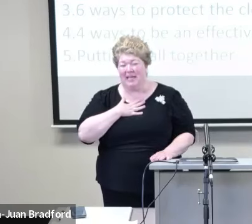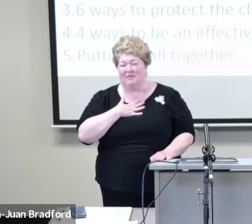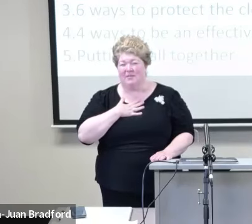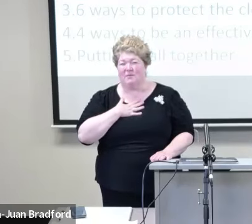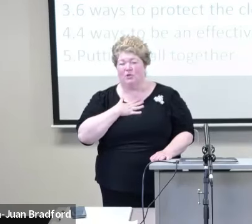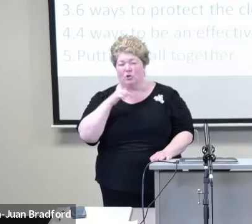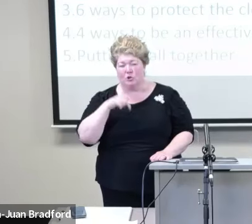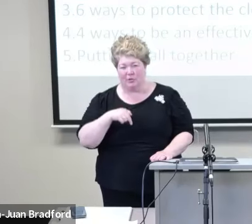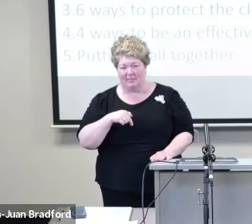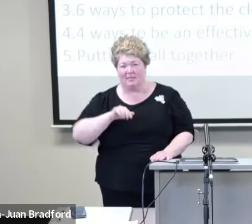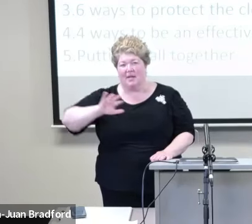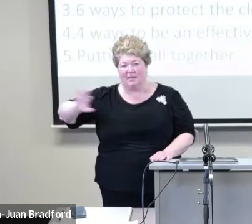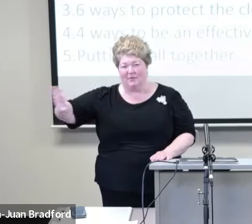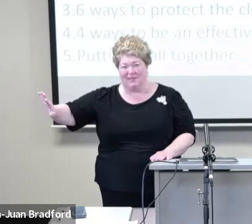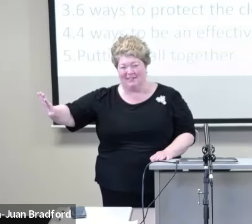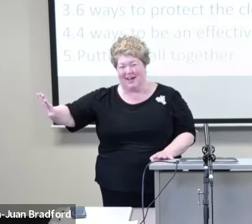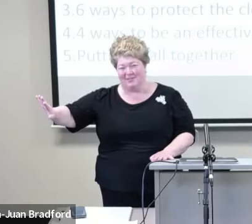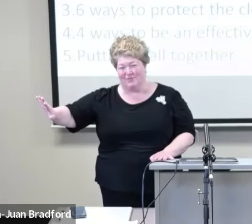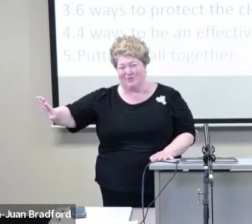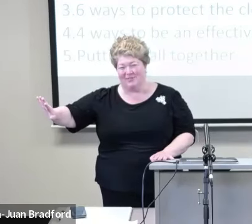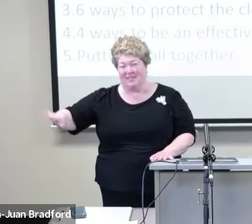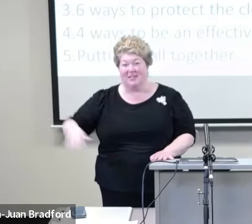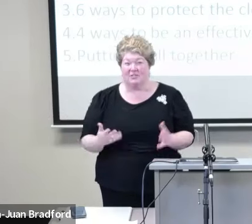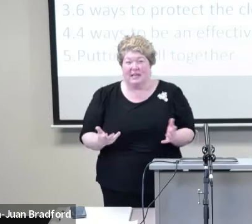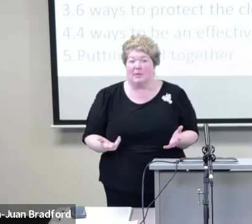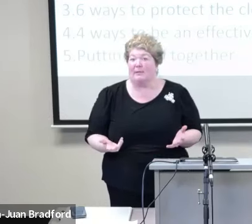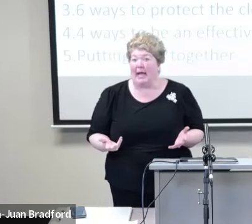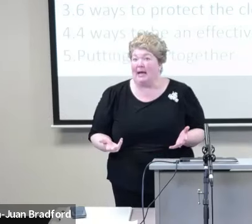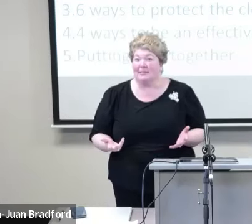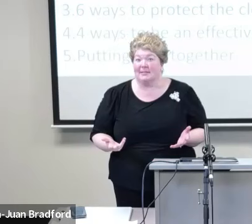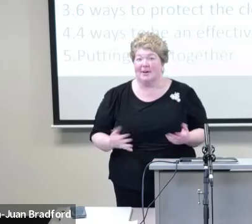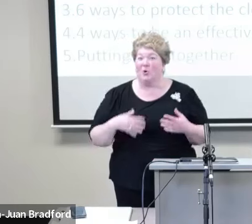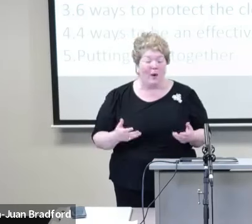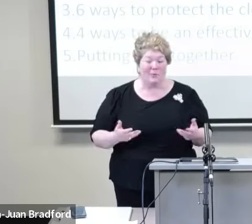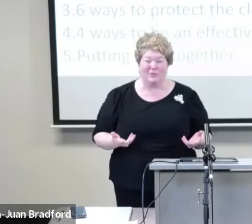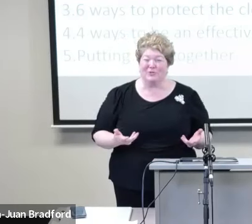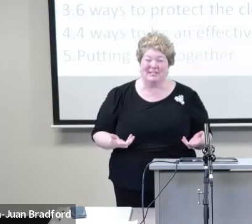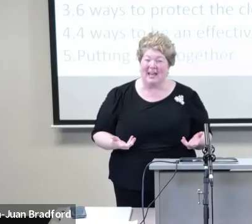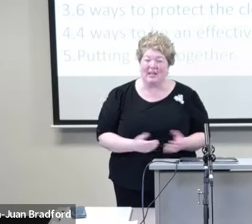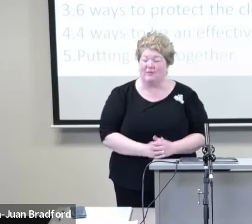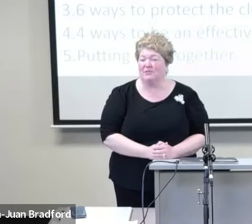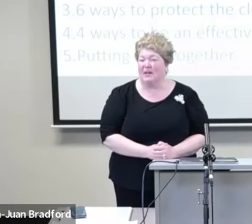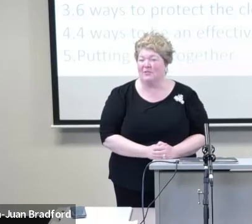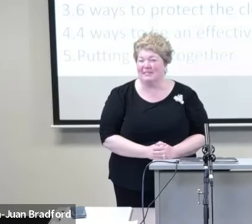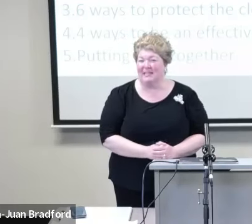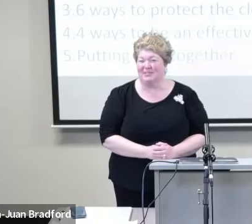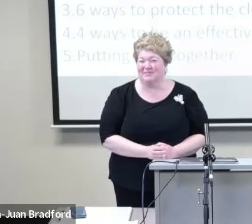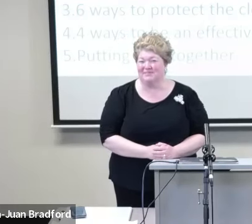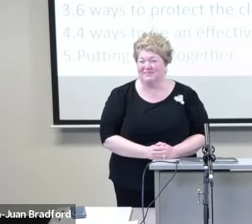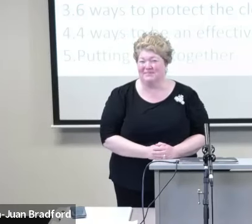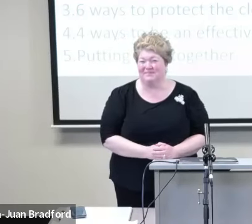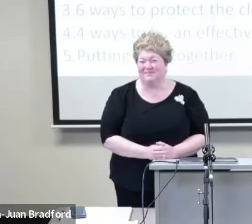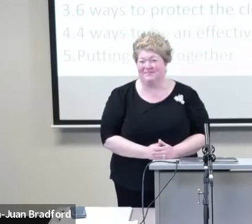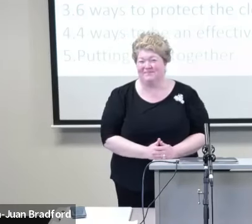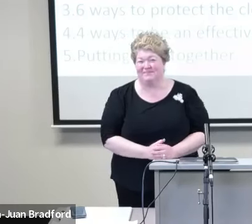i have to have something current nothing related to high school so that's why i would ask what will you take for documentation